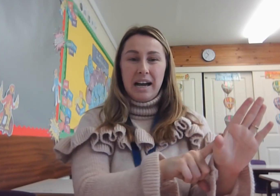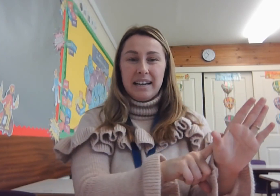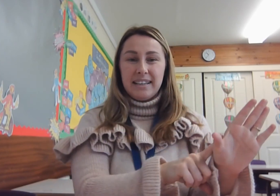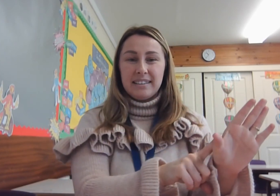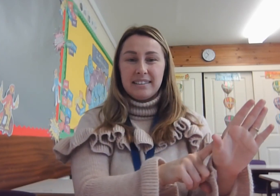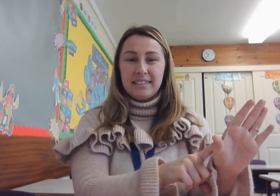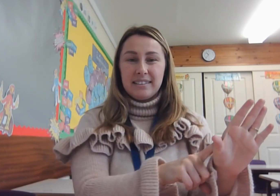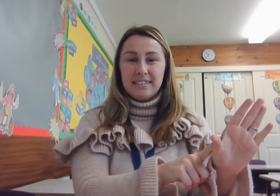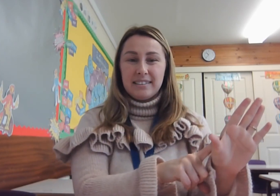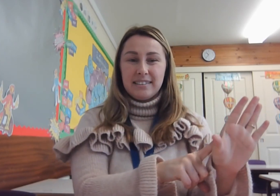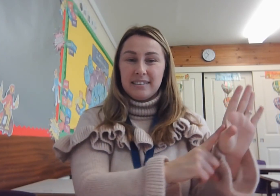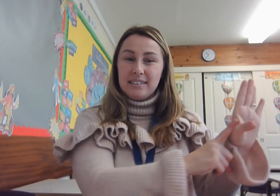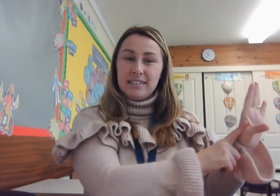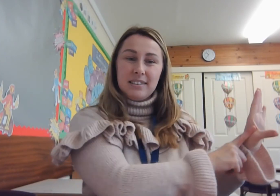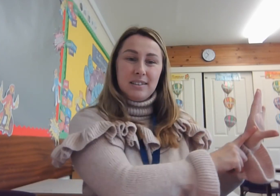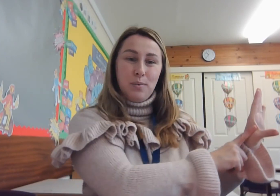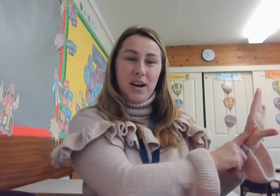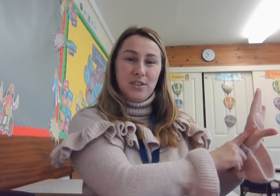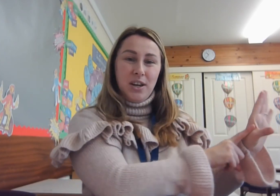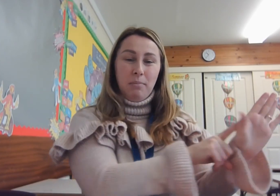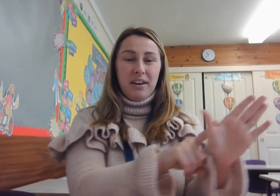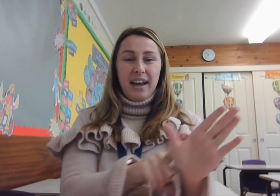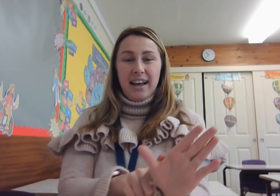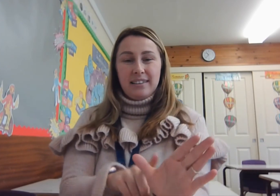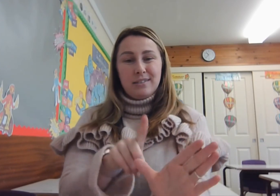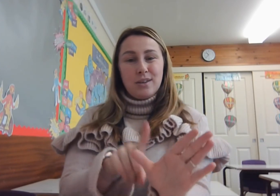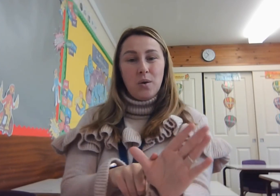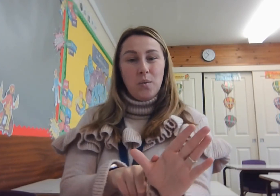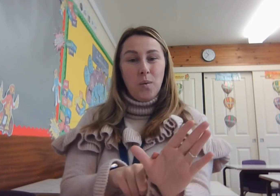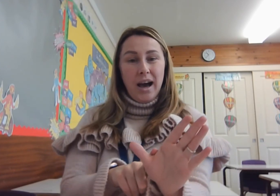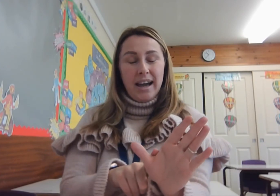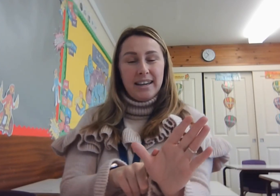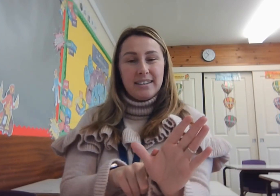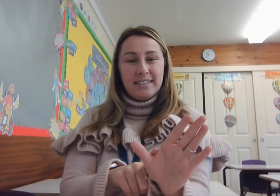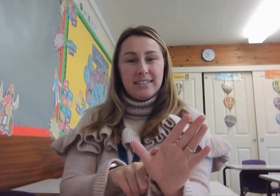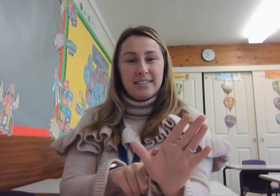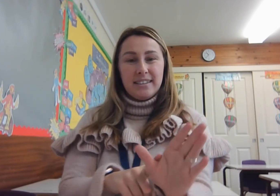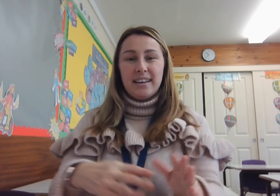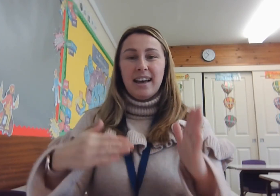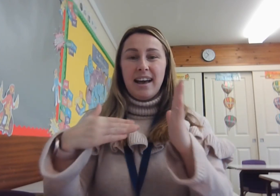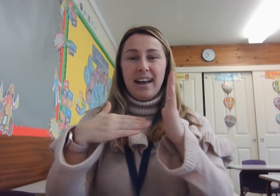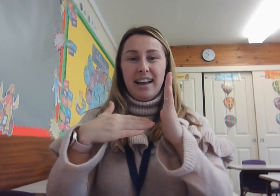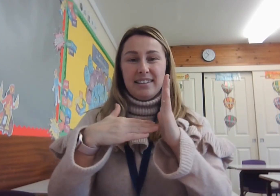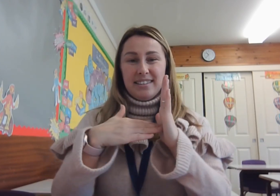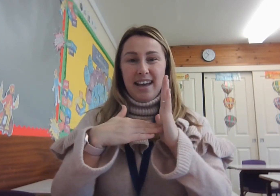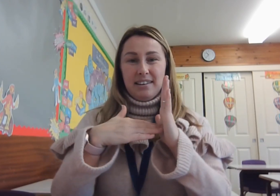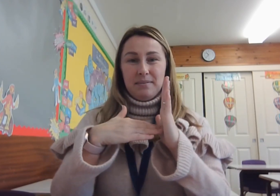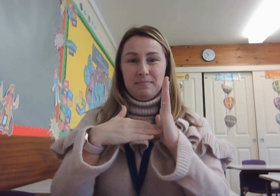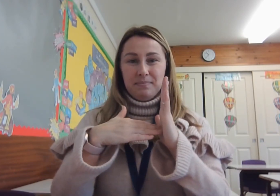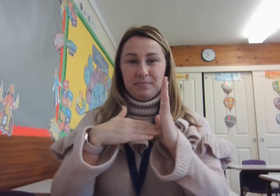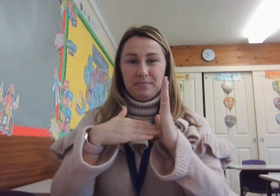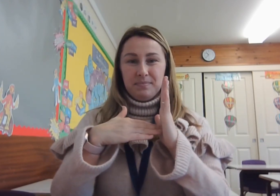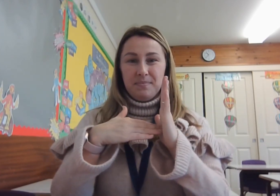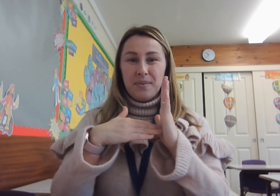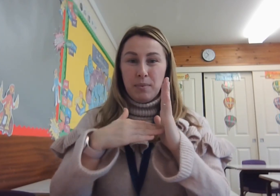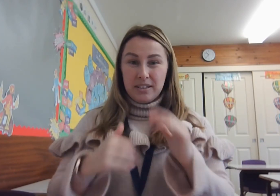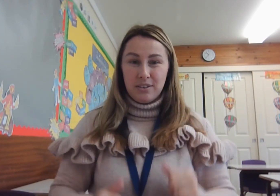Y, the Y shape on our hands, Y, and Z. Well done,